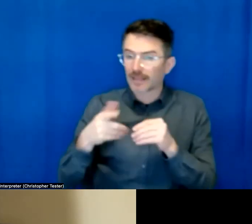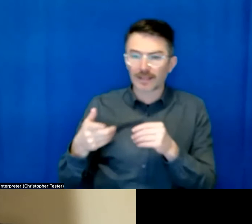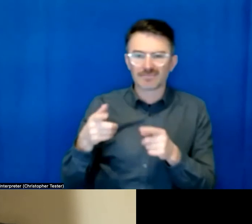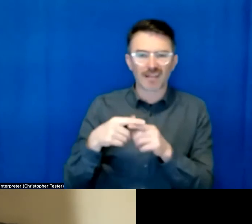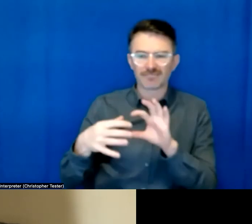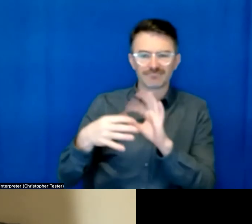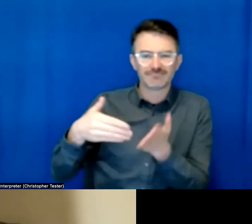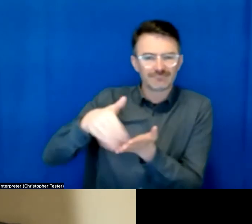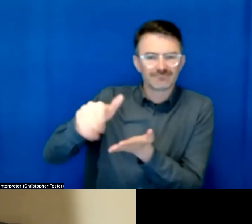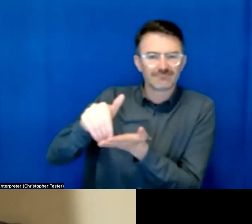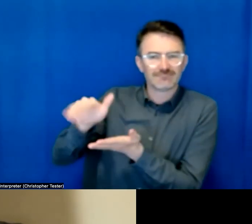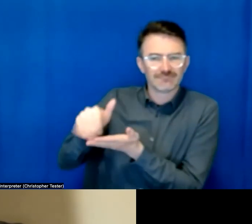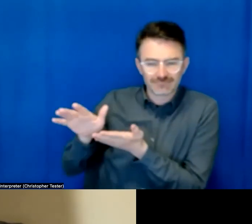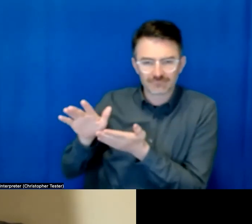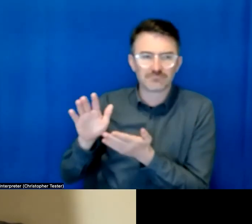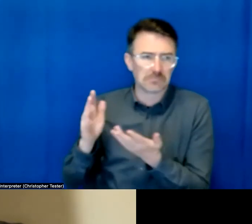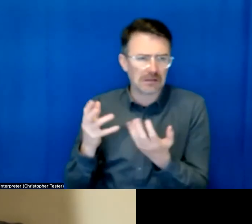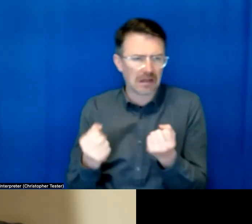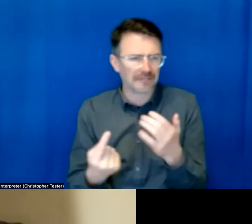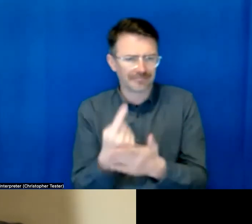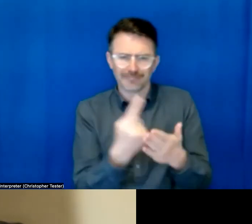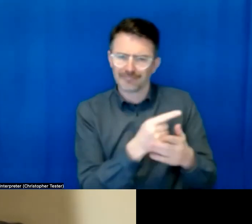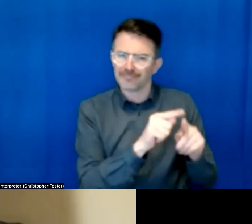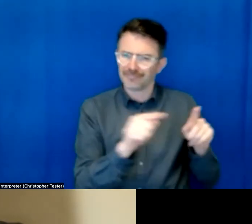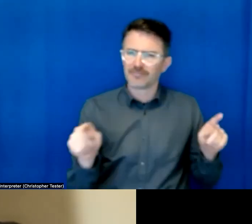with disability to be included in the community,